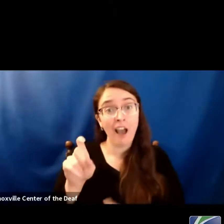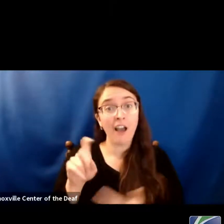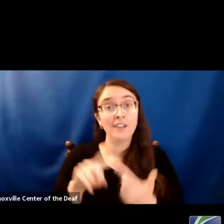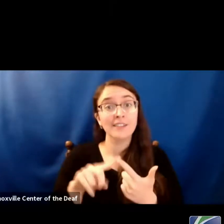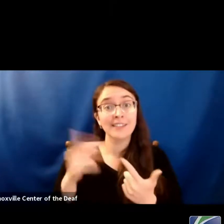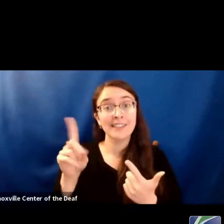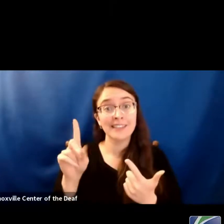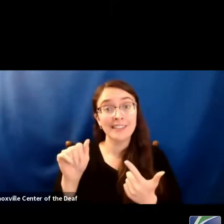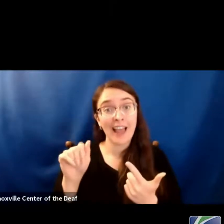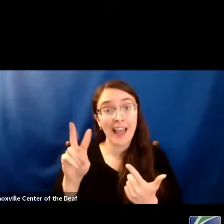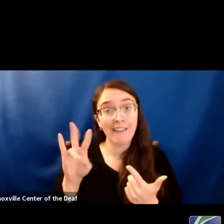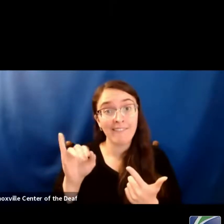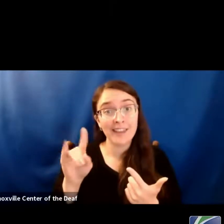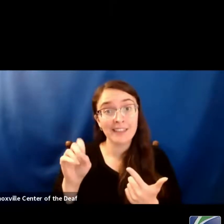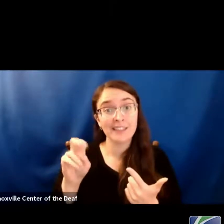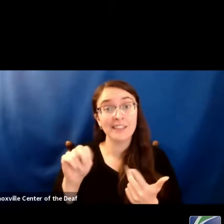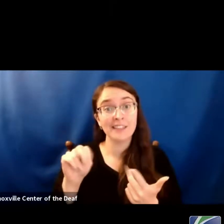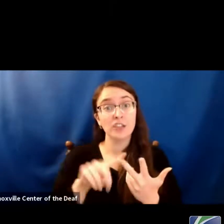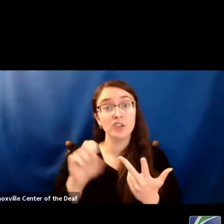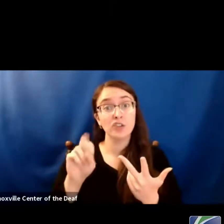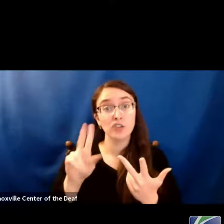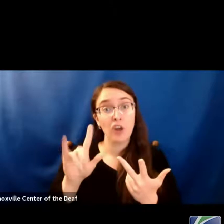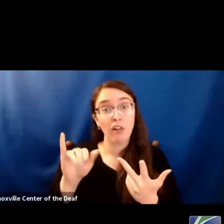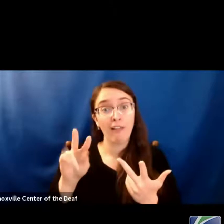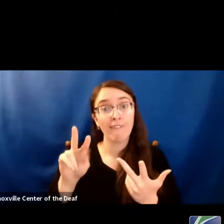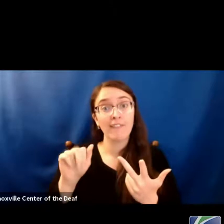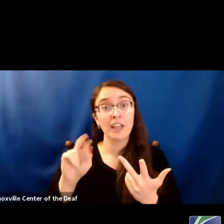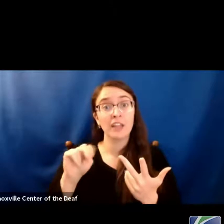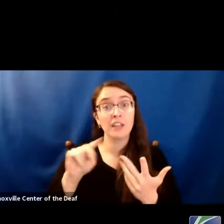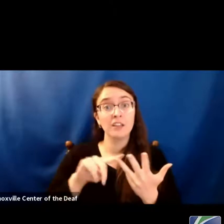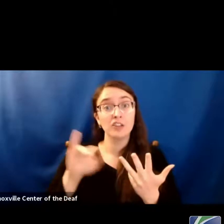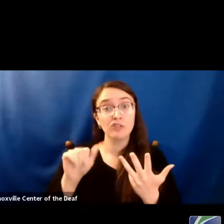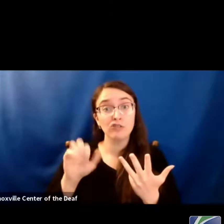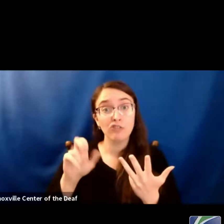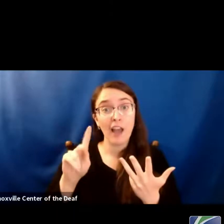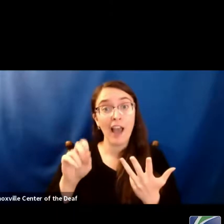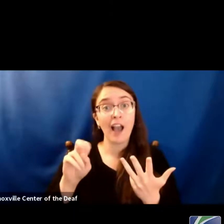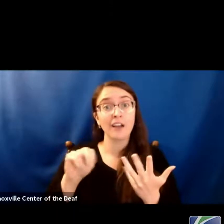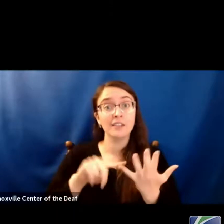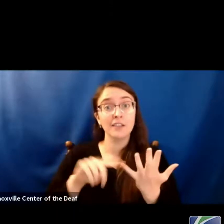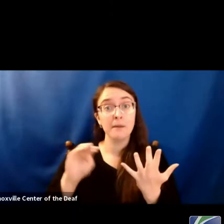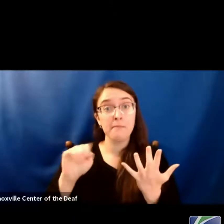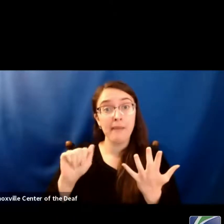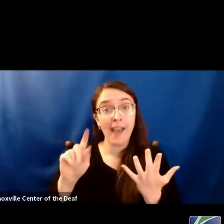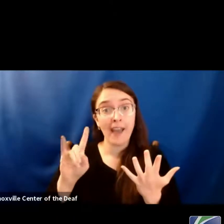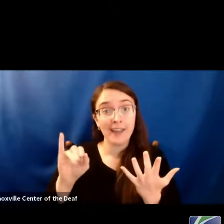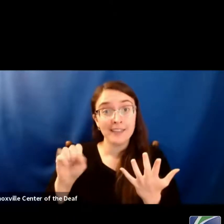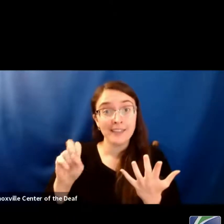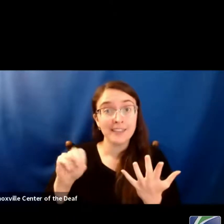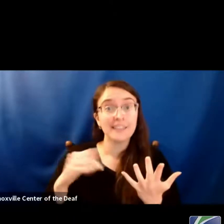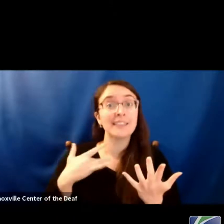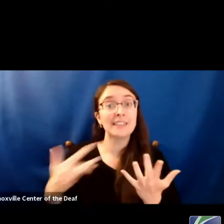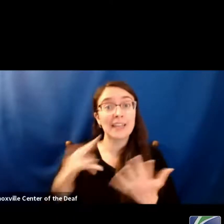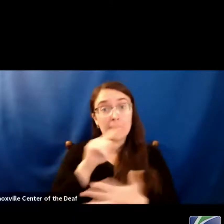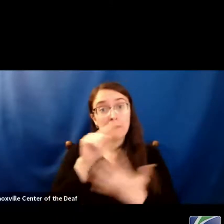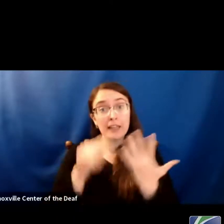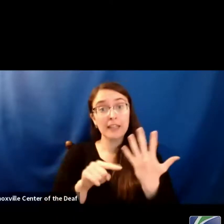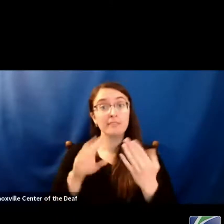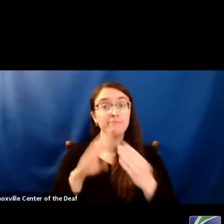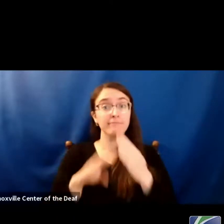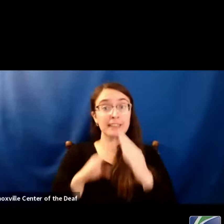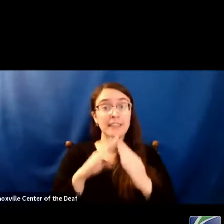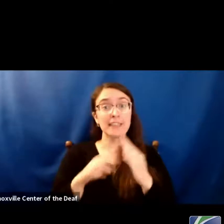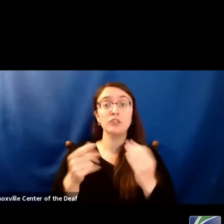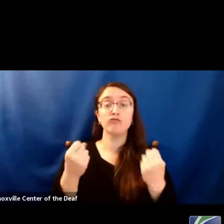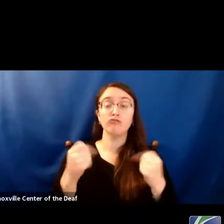Hamilton County, Sullivan, Jackson, Madison. So they're trying to make sure they use every vaccine that comes into the state. So they're wanting to put